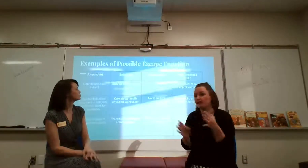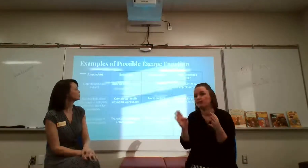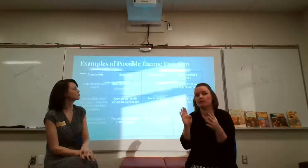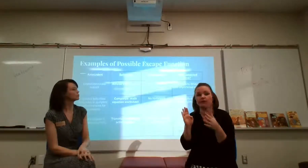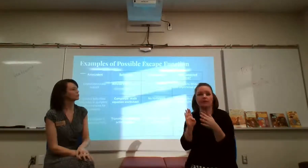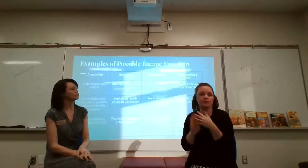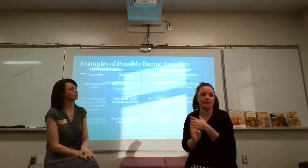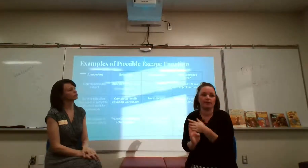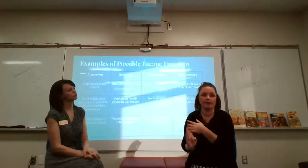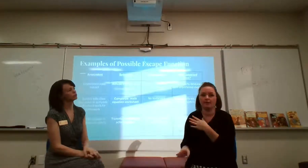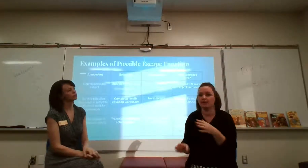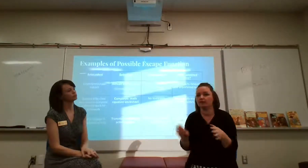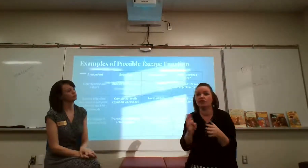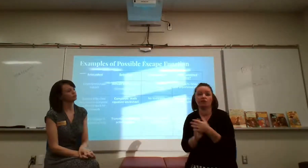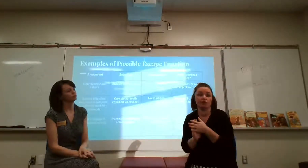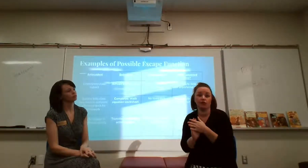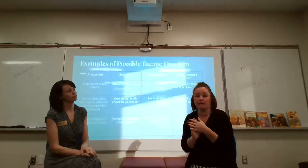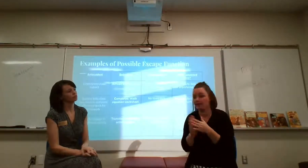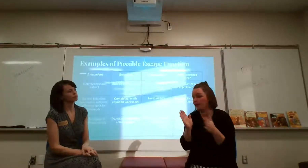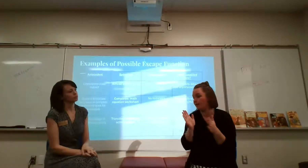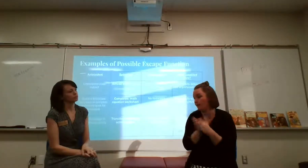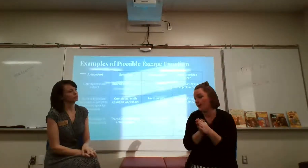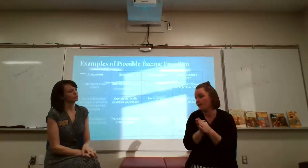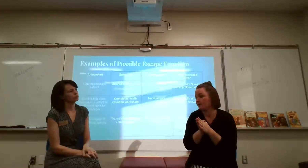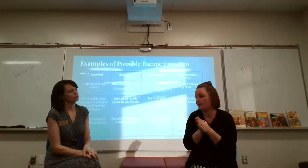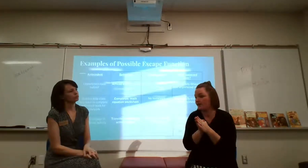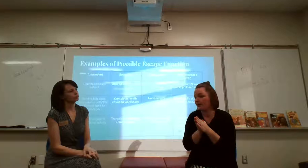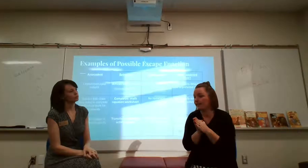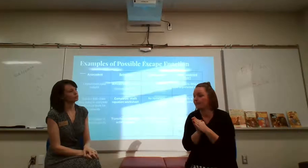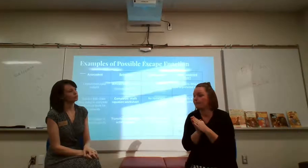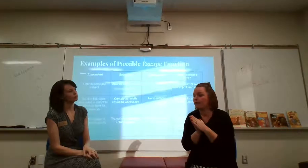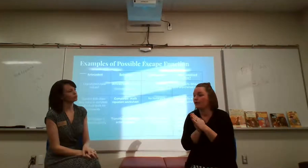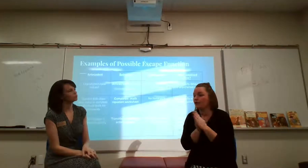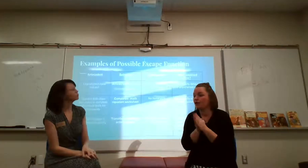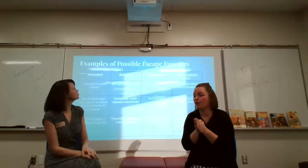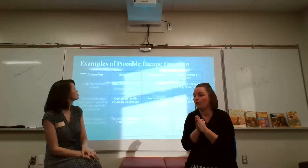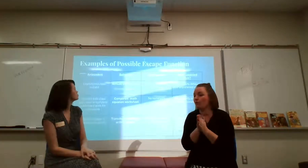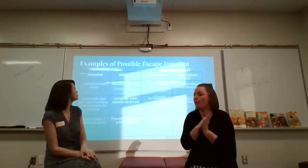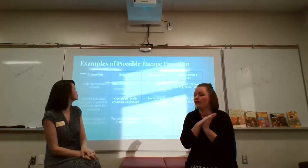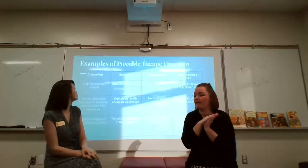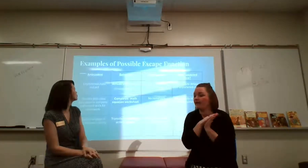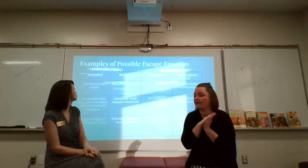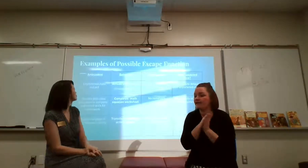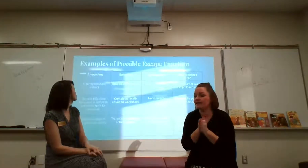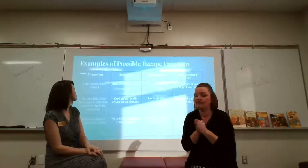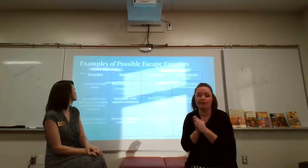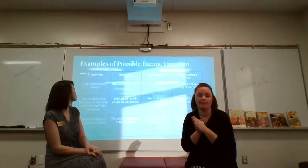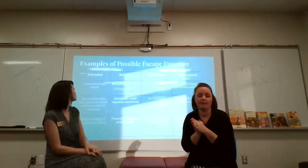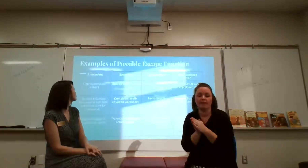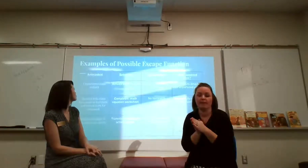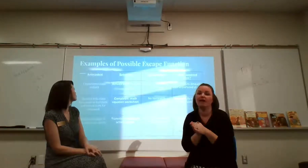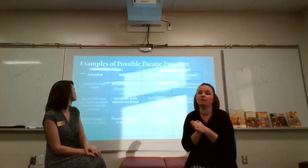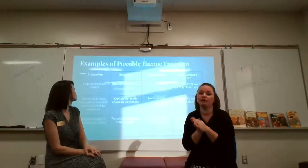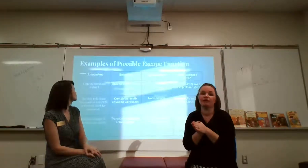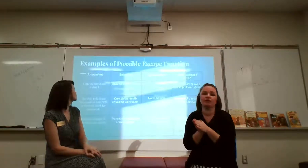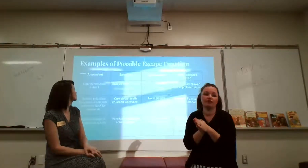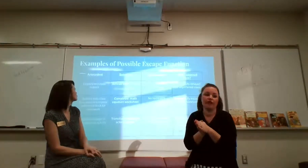school grades, whether it is, children arriving late with their parents, whatever it is. So we gave an antecedent of maybe this is an unpreferred class